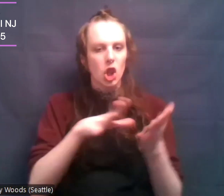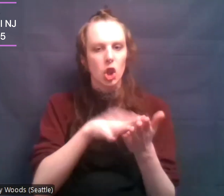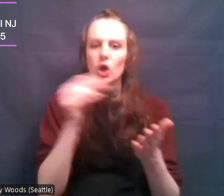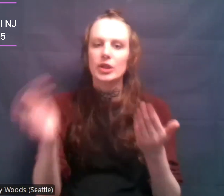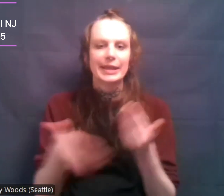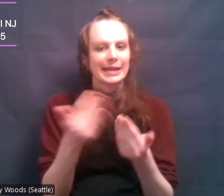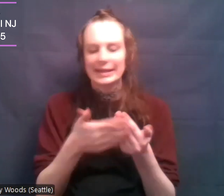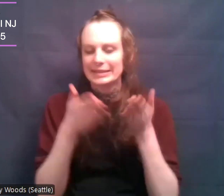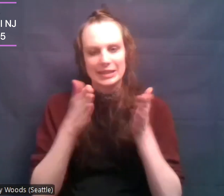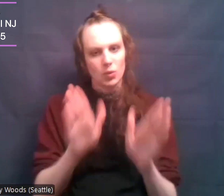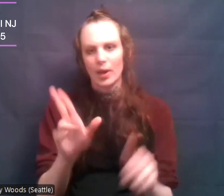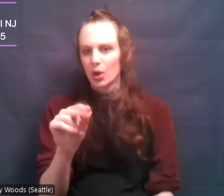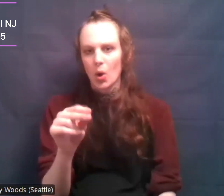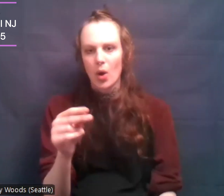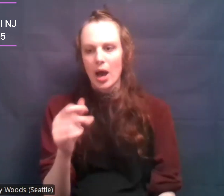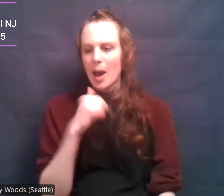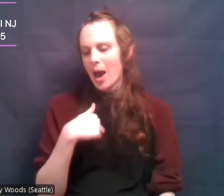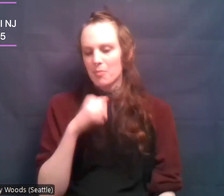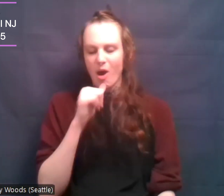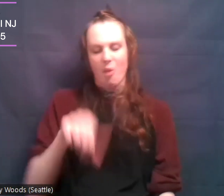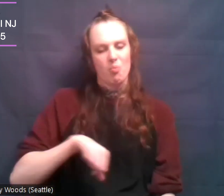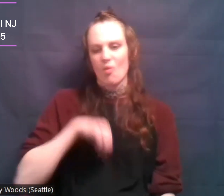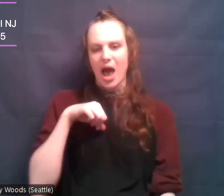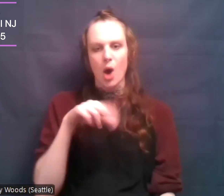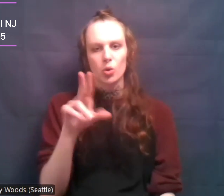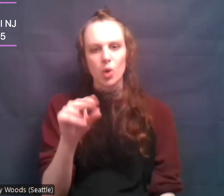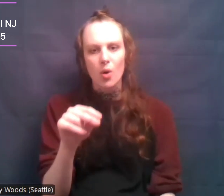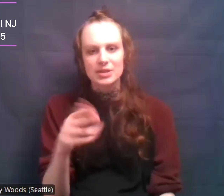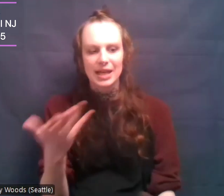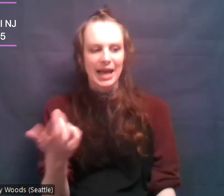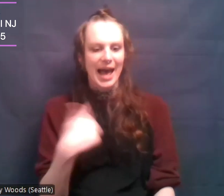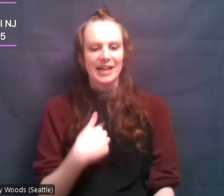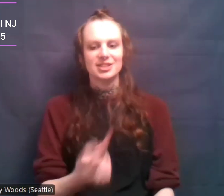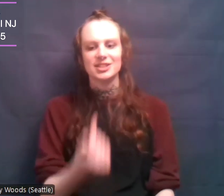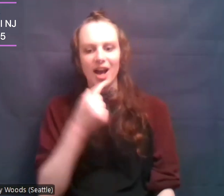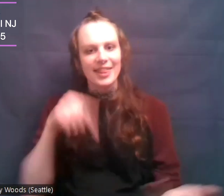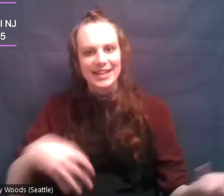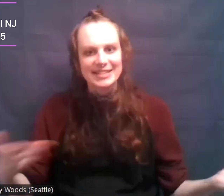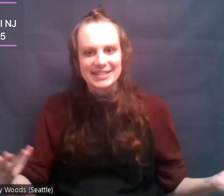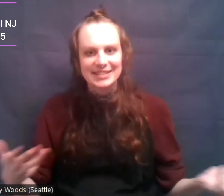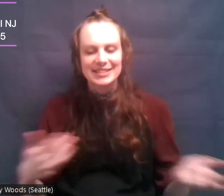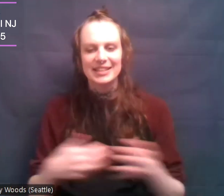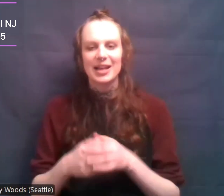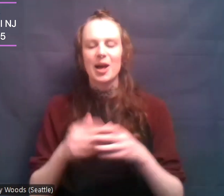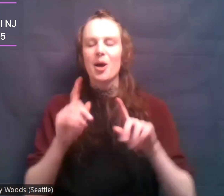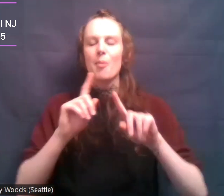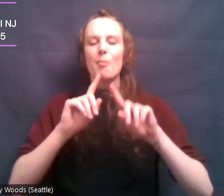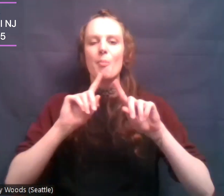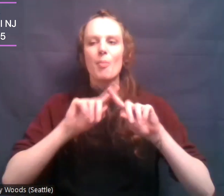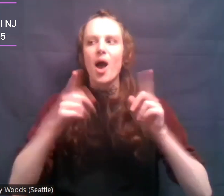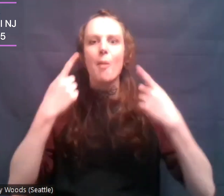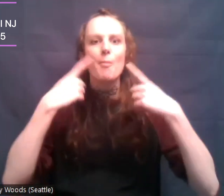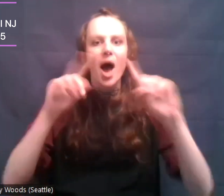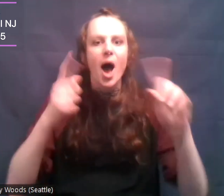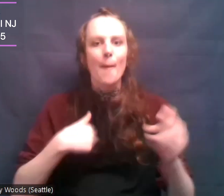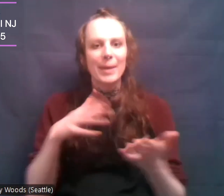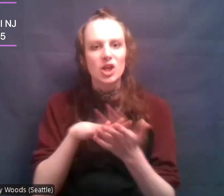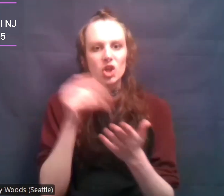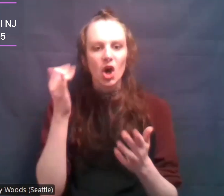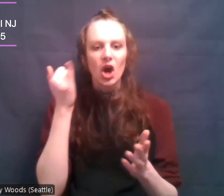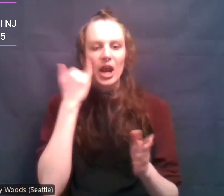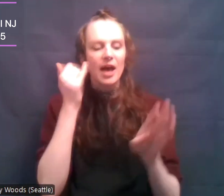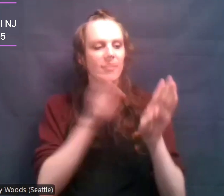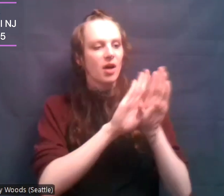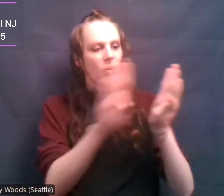like a badge of honor or anything. It's like, man, you really suck at this. But like I finally learned that like if you hit your head against the wall for long